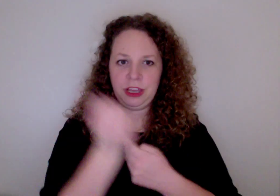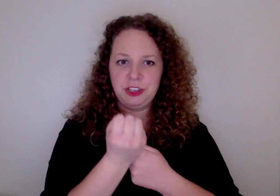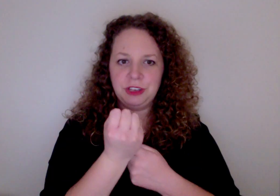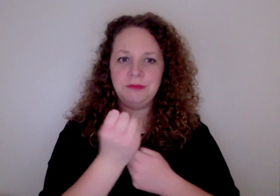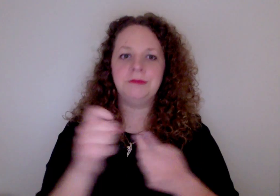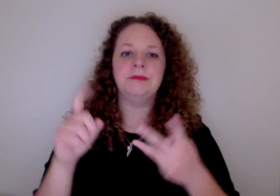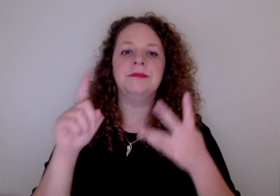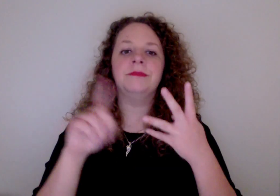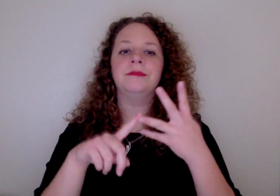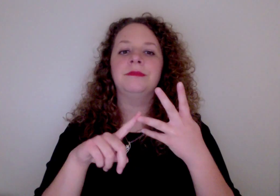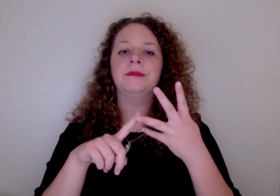situation,